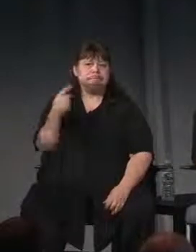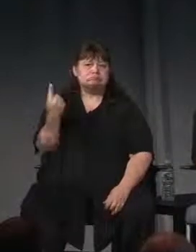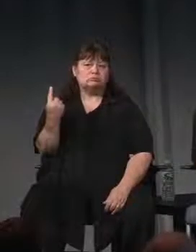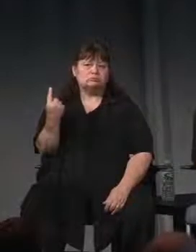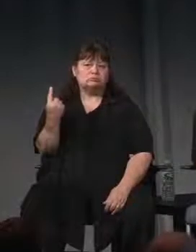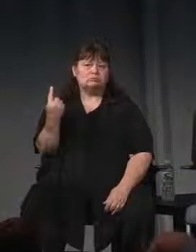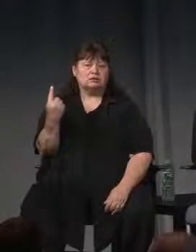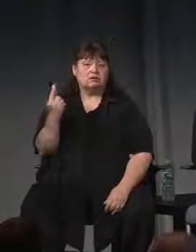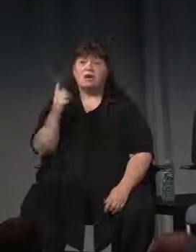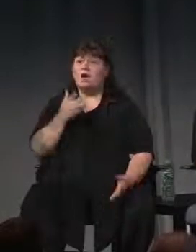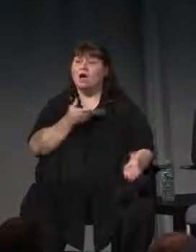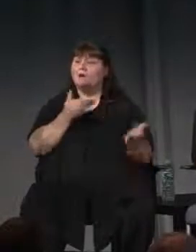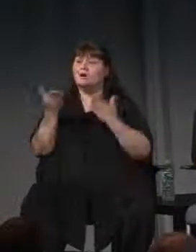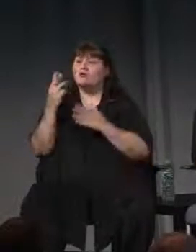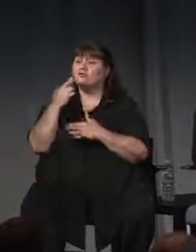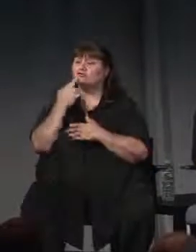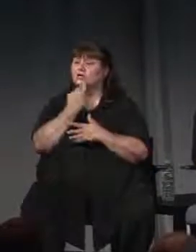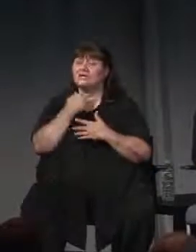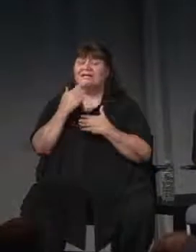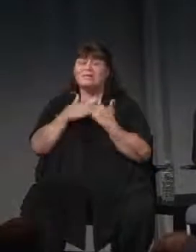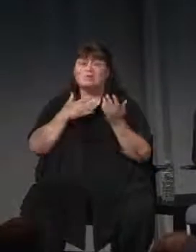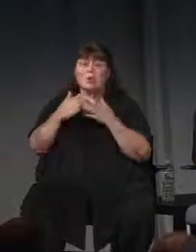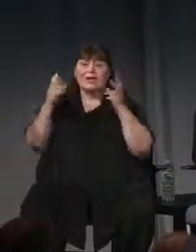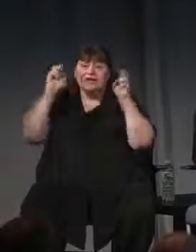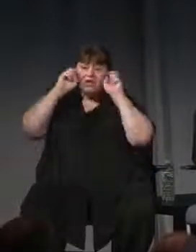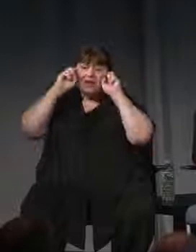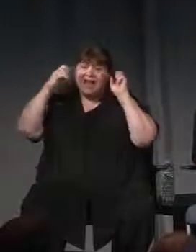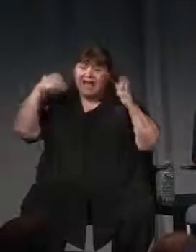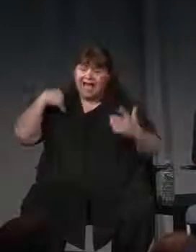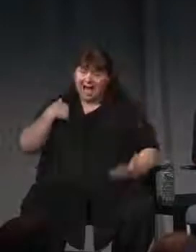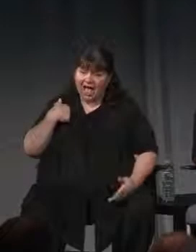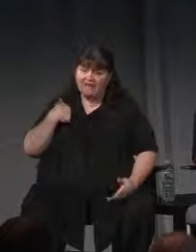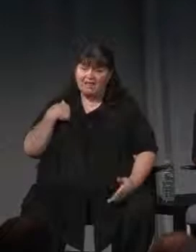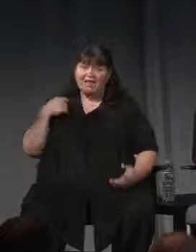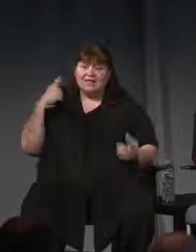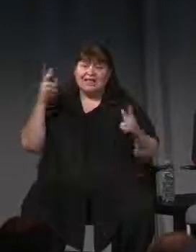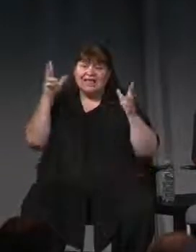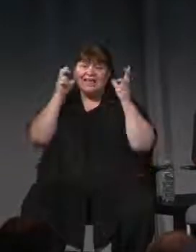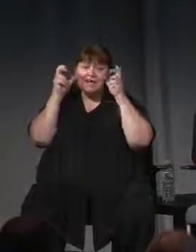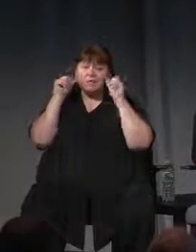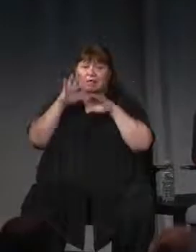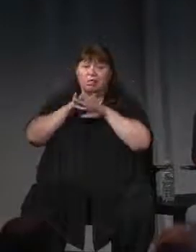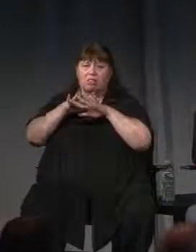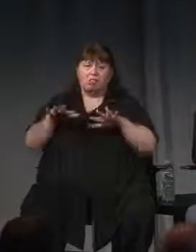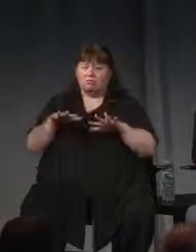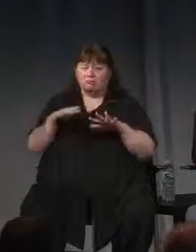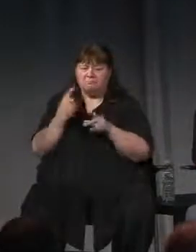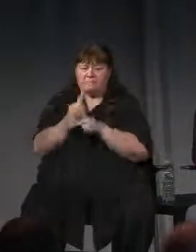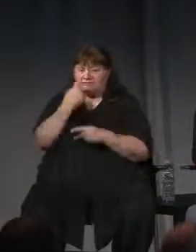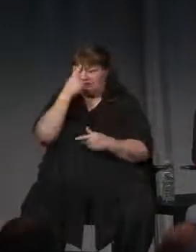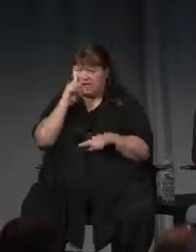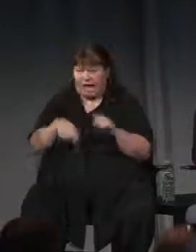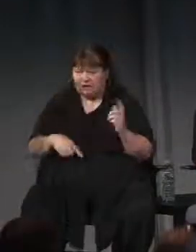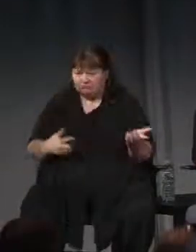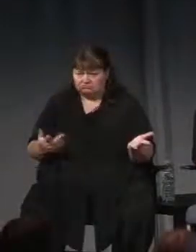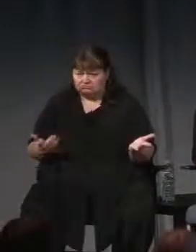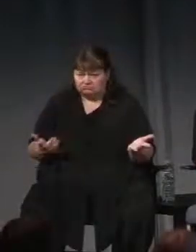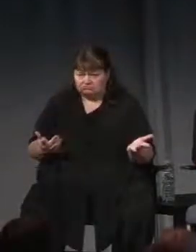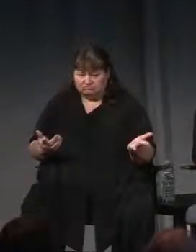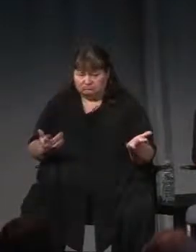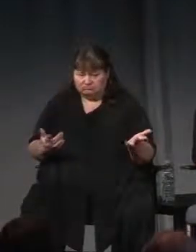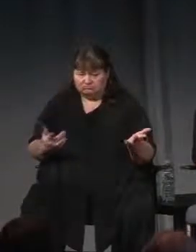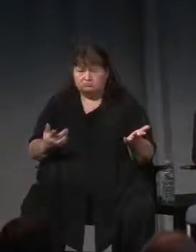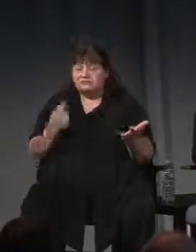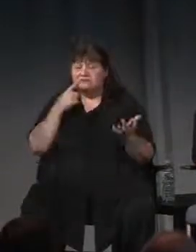then take them to a restaurant, and even though they've got the hearing aid in, and even though the sound is audible, they can't make sense of what's there. And there's sort